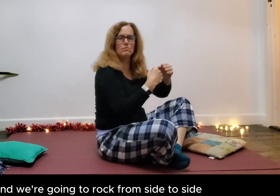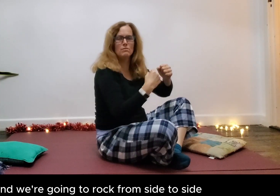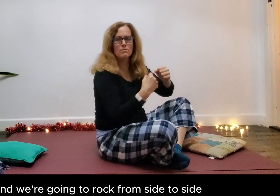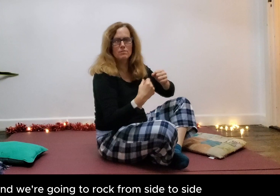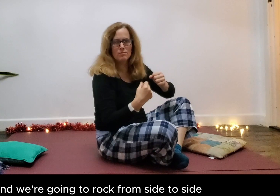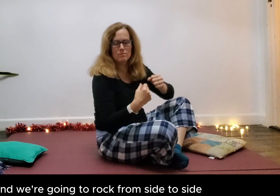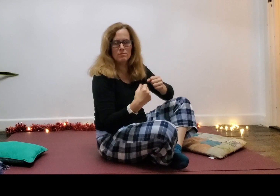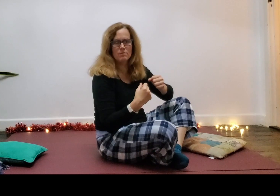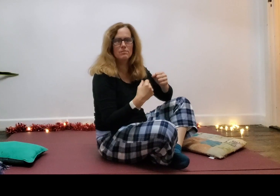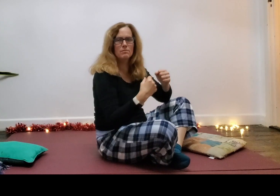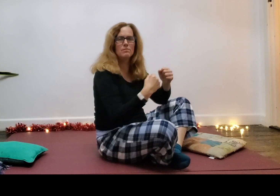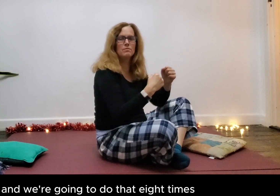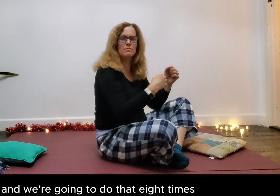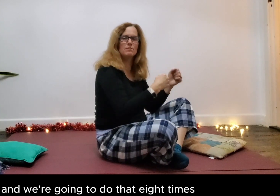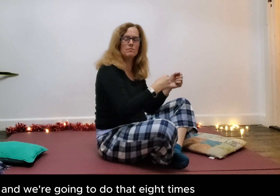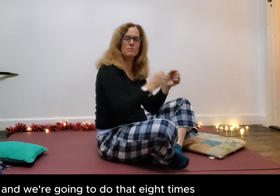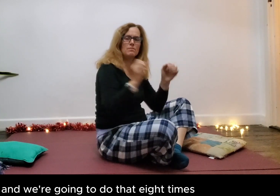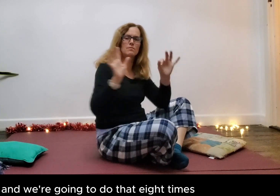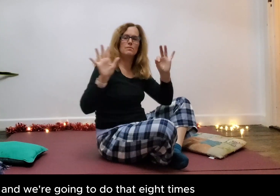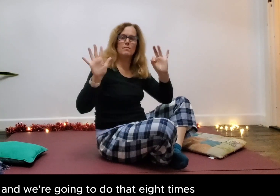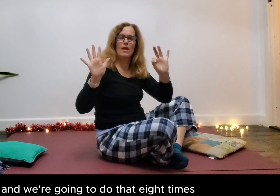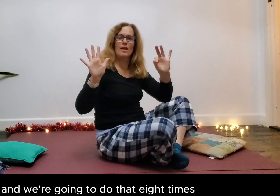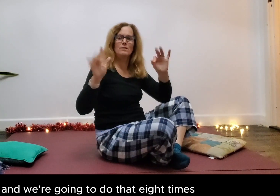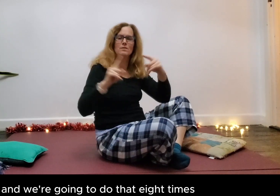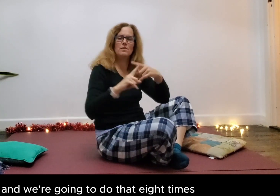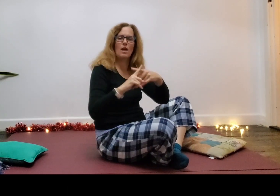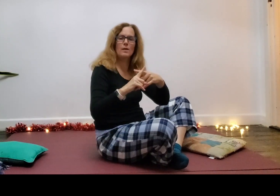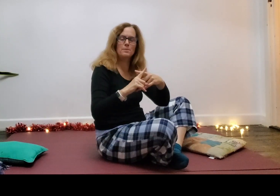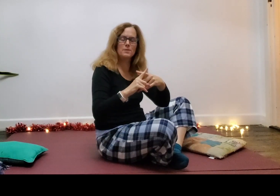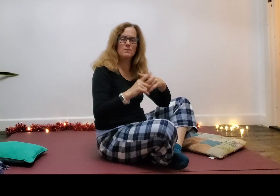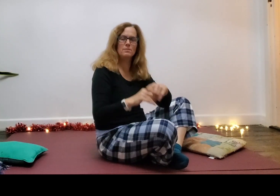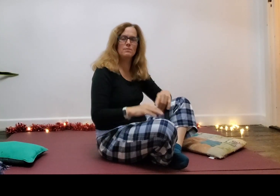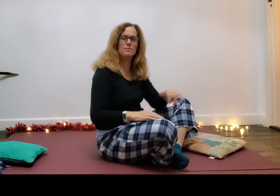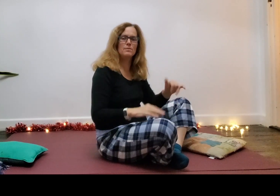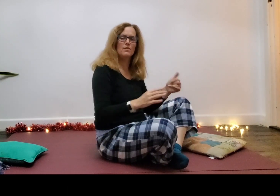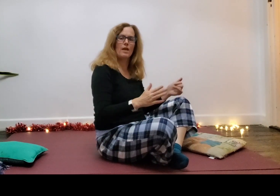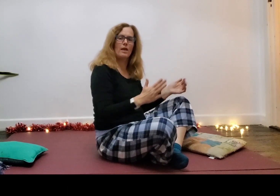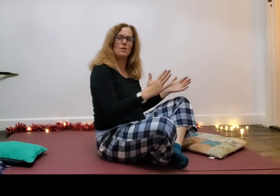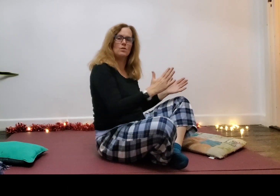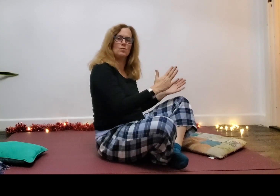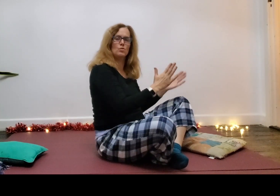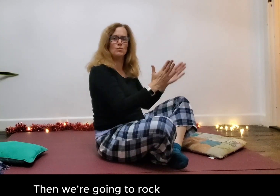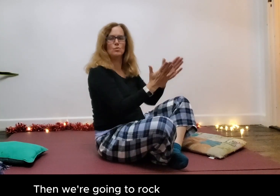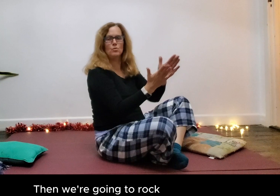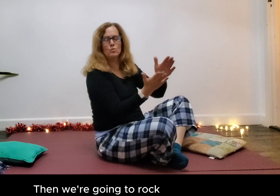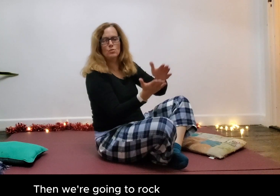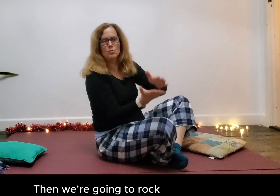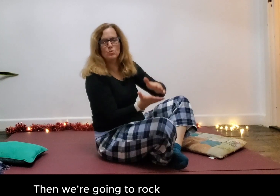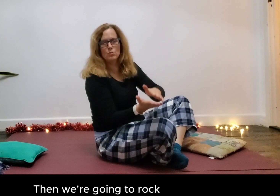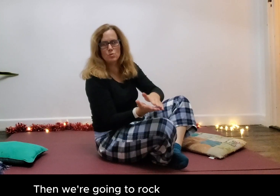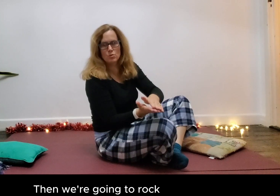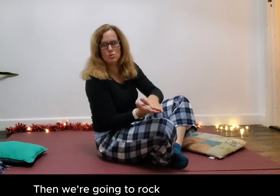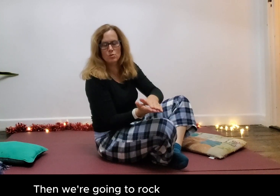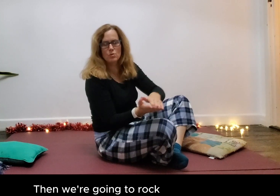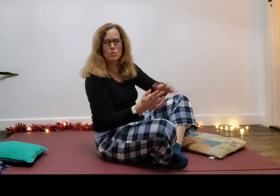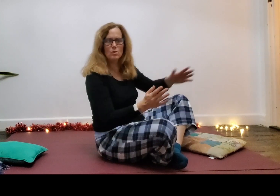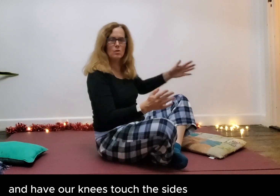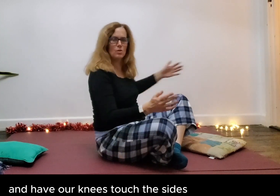sides. This should rotate your spine. And if that's okay, if you can do that, you can try and use a cushion to support